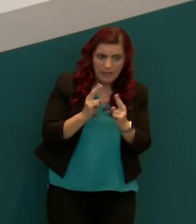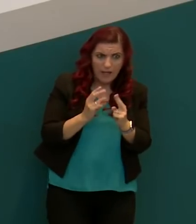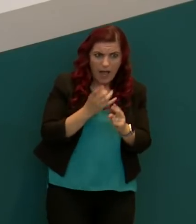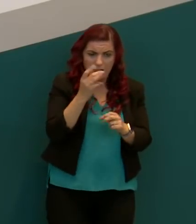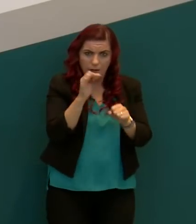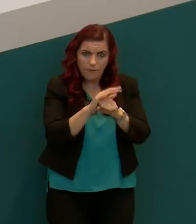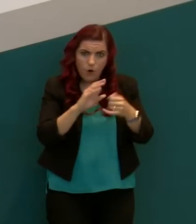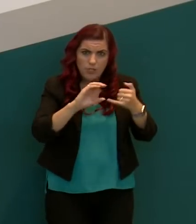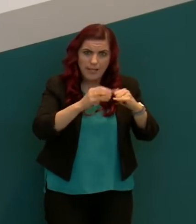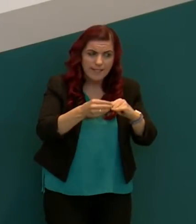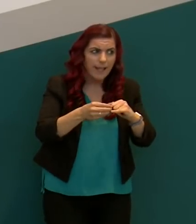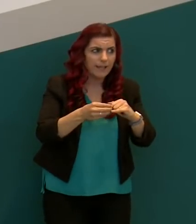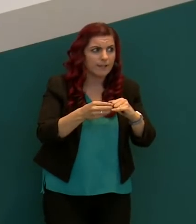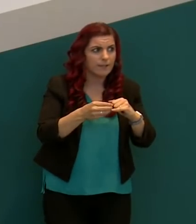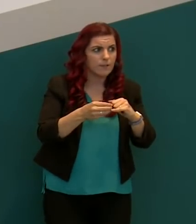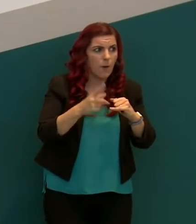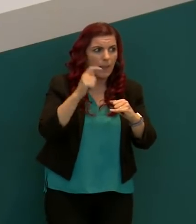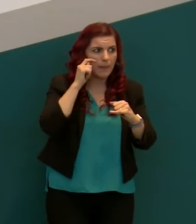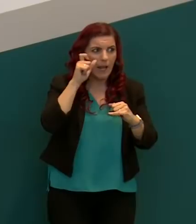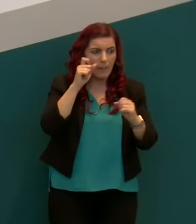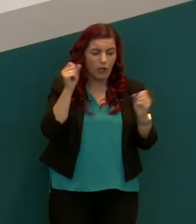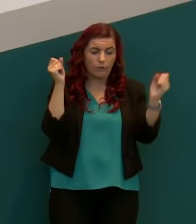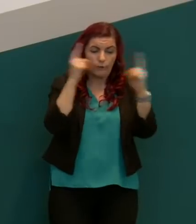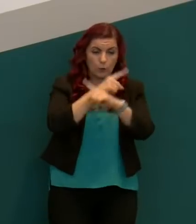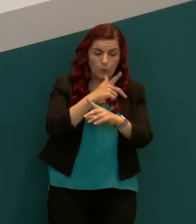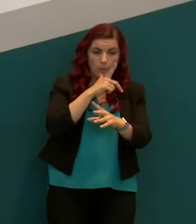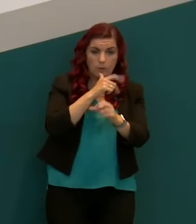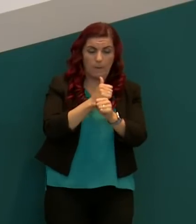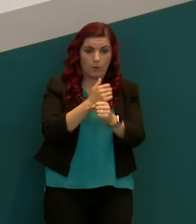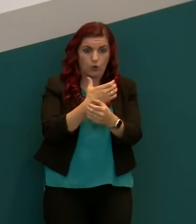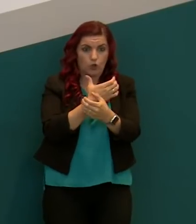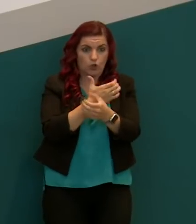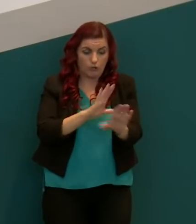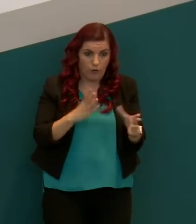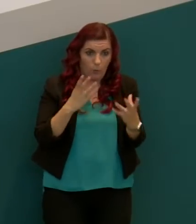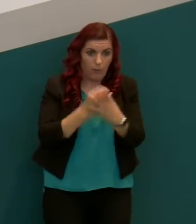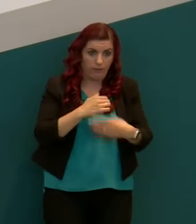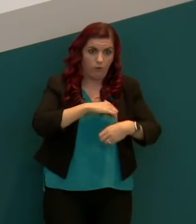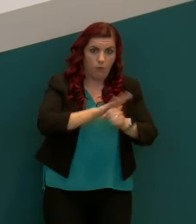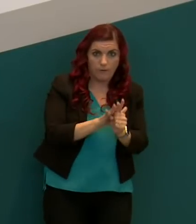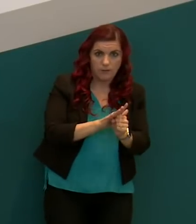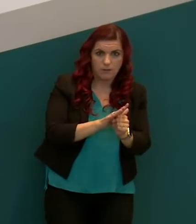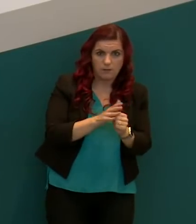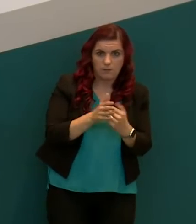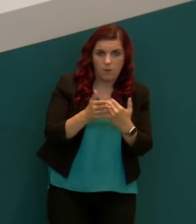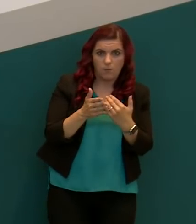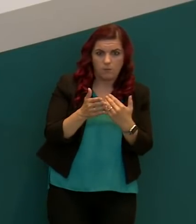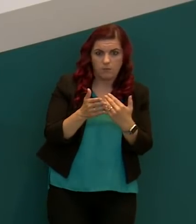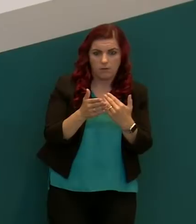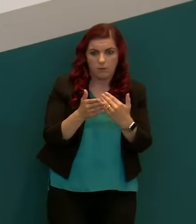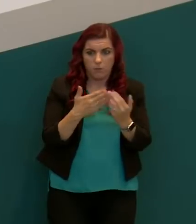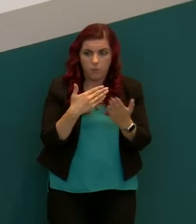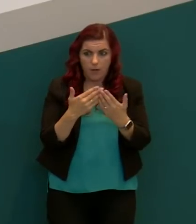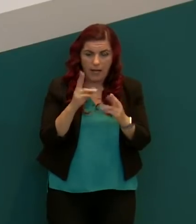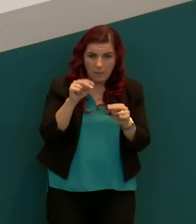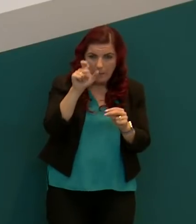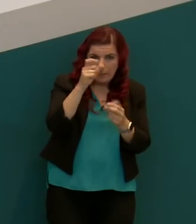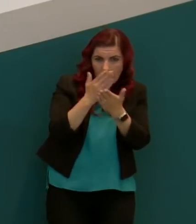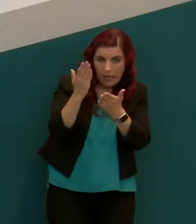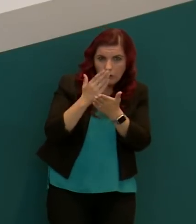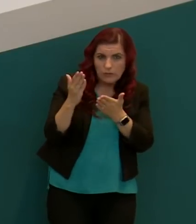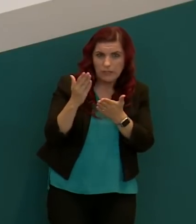sort of a miscommunication, I think, or a little bit of confusion around children and COVID, and what should be done in terms of testing. Perhaps you could just give some clarity on